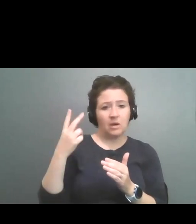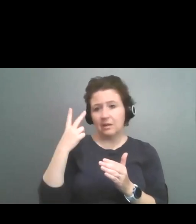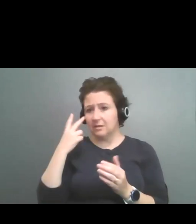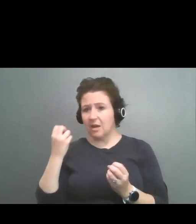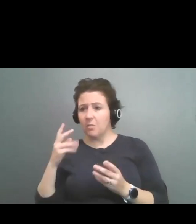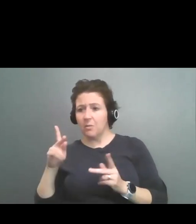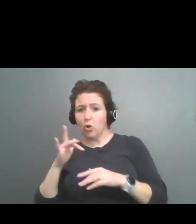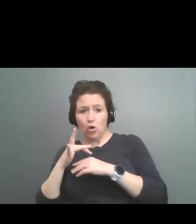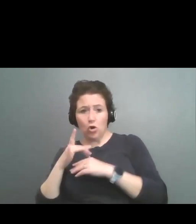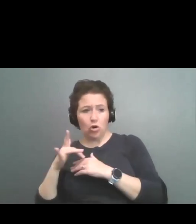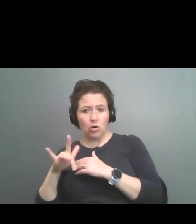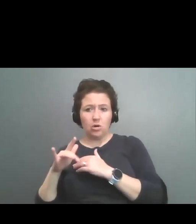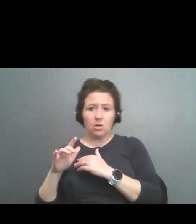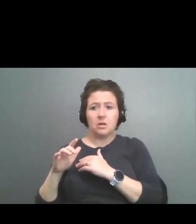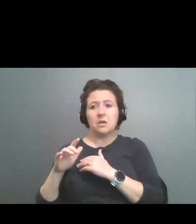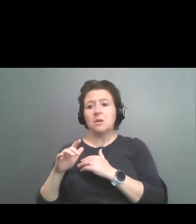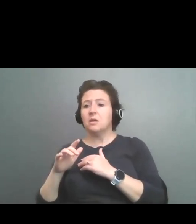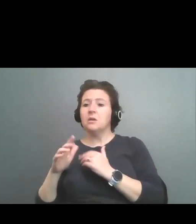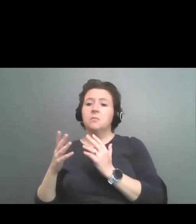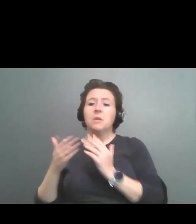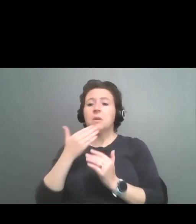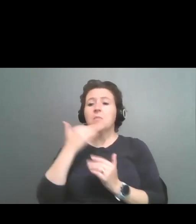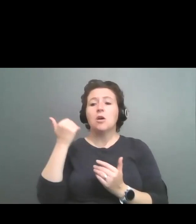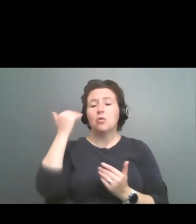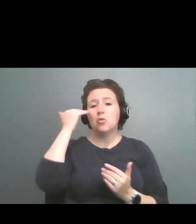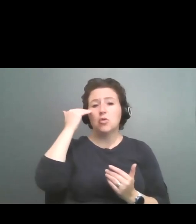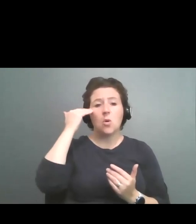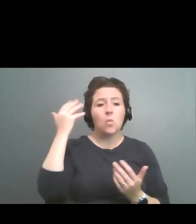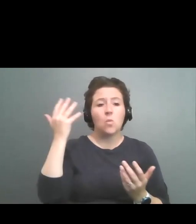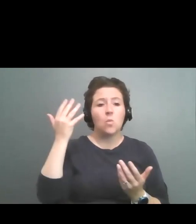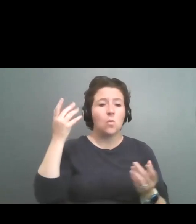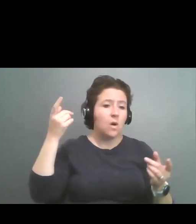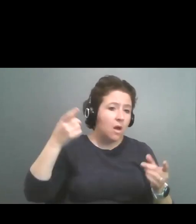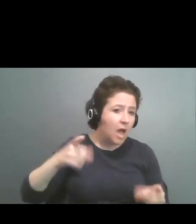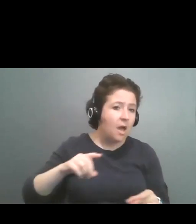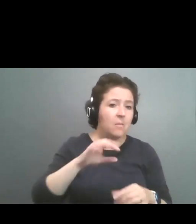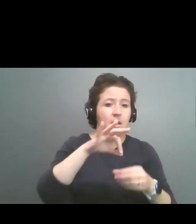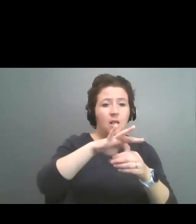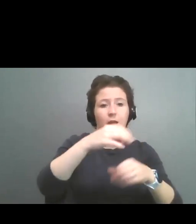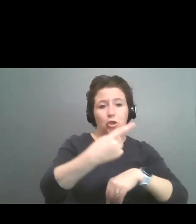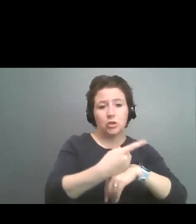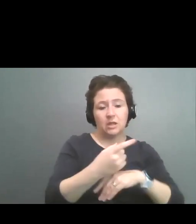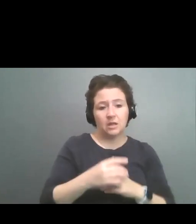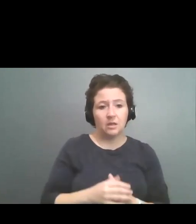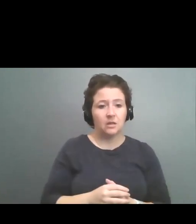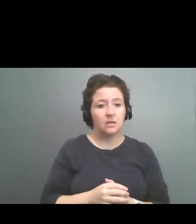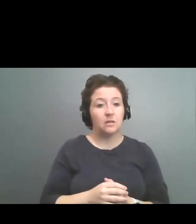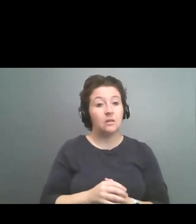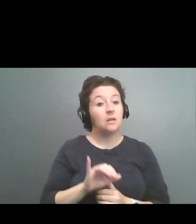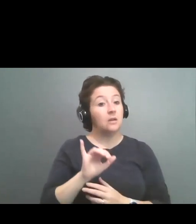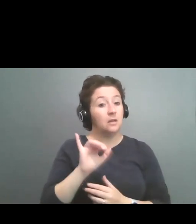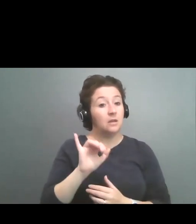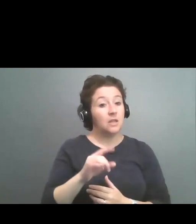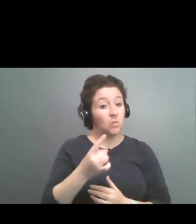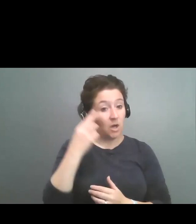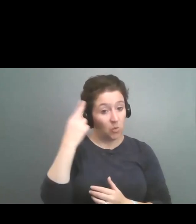early voting, we'll have a better idea of what's going to happen on election day. That's one of the reasons I